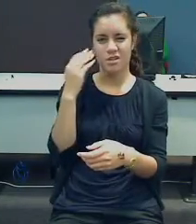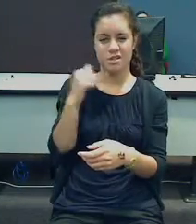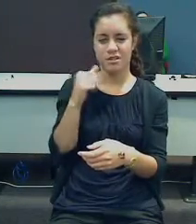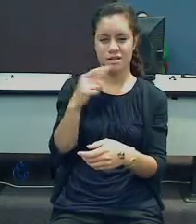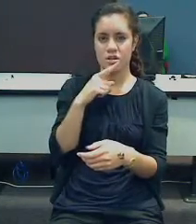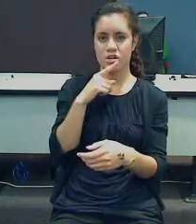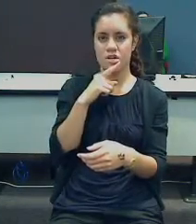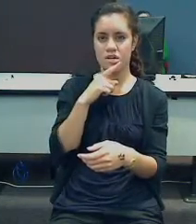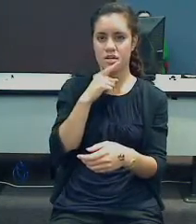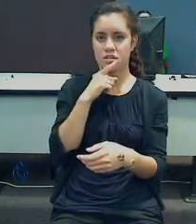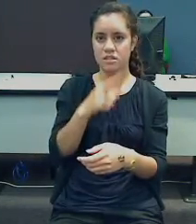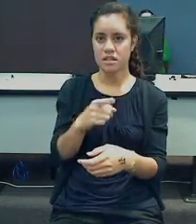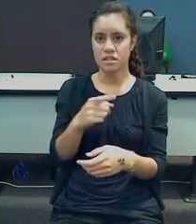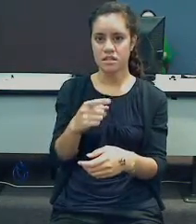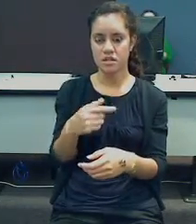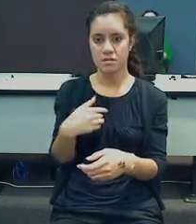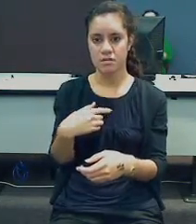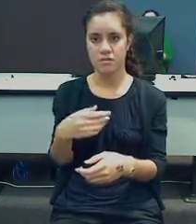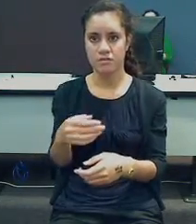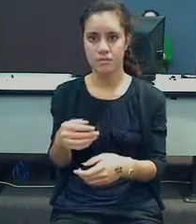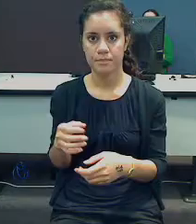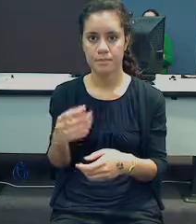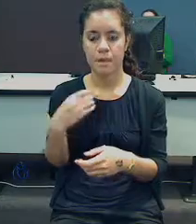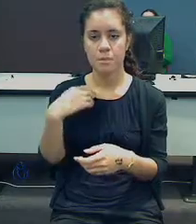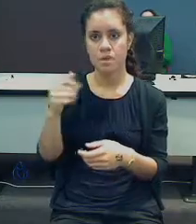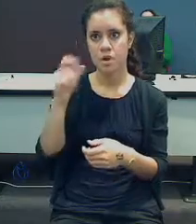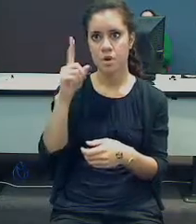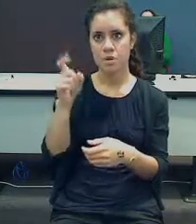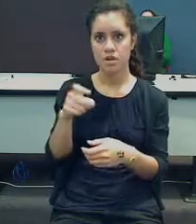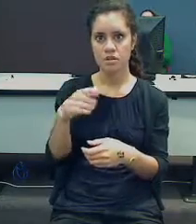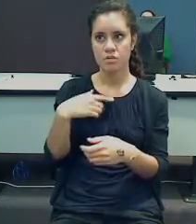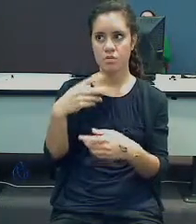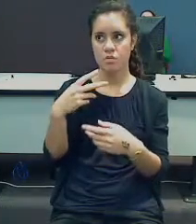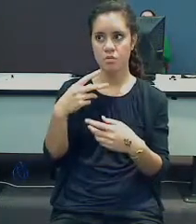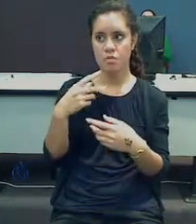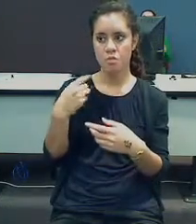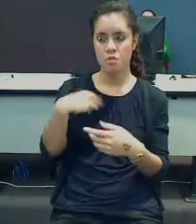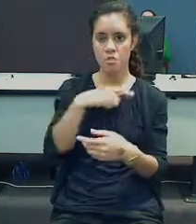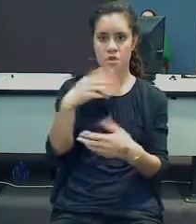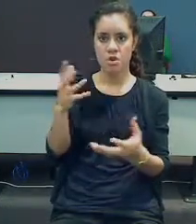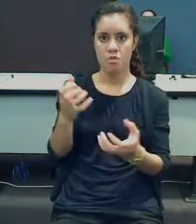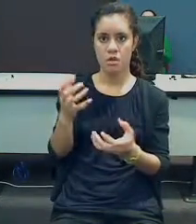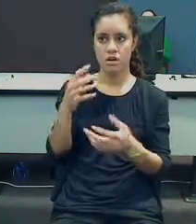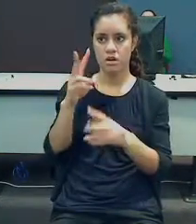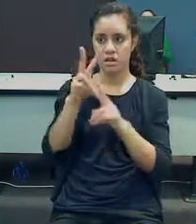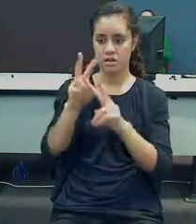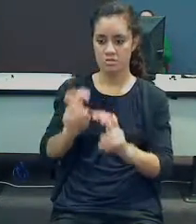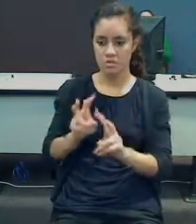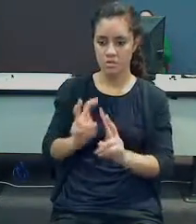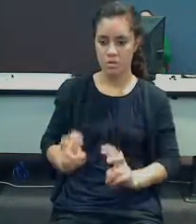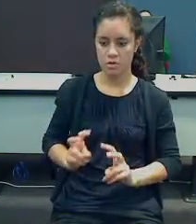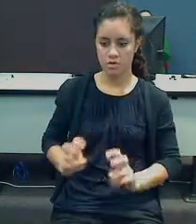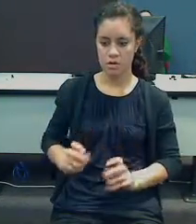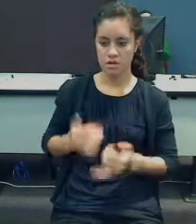some intervention. But the question we want to explore today is how much intervention should